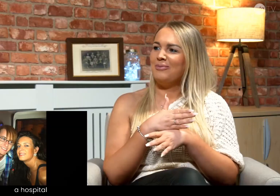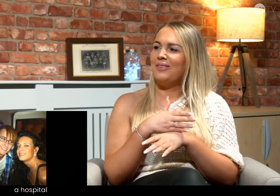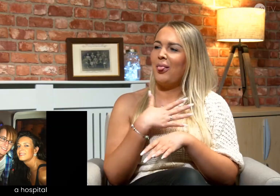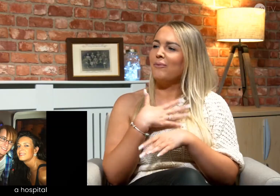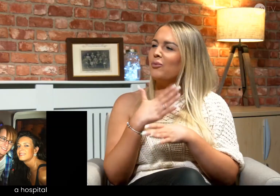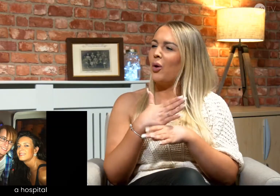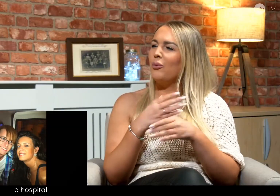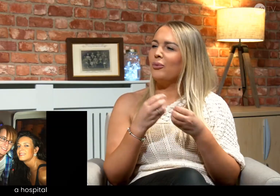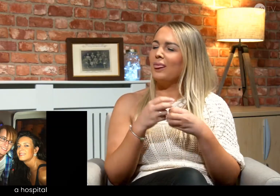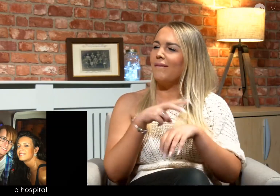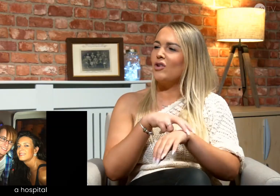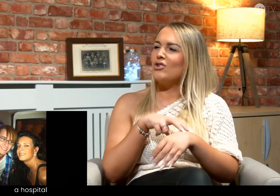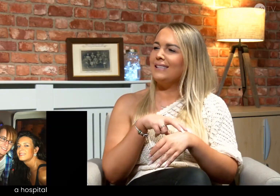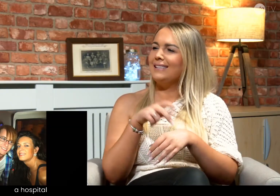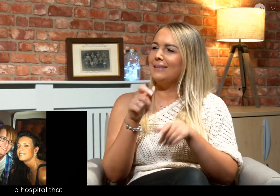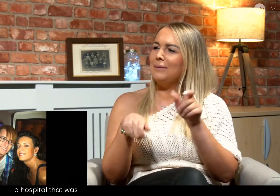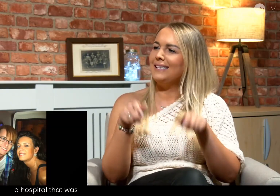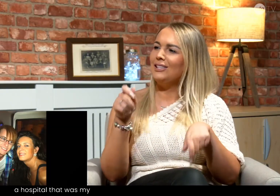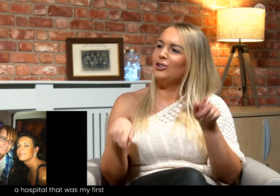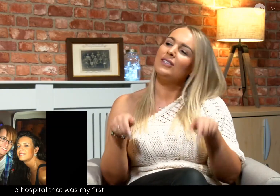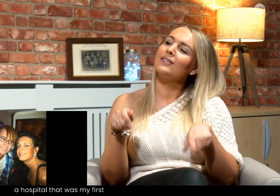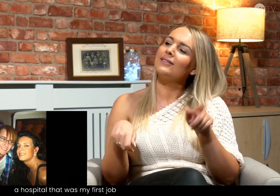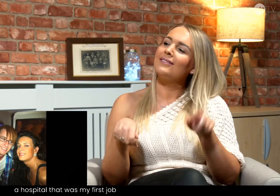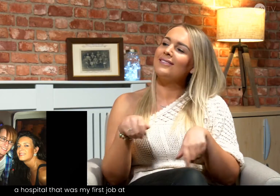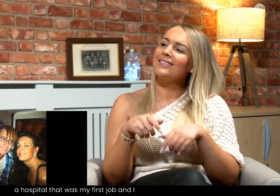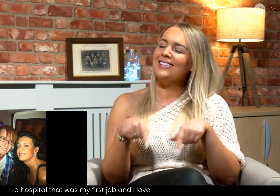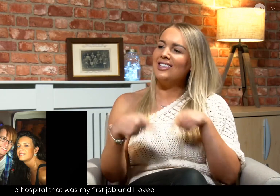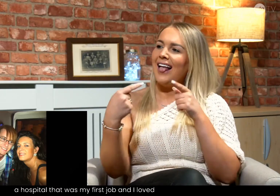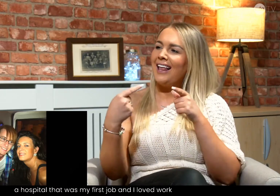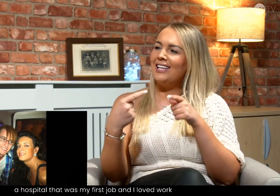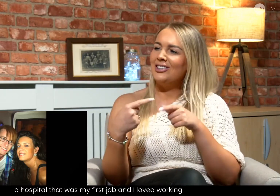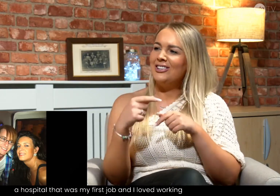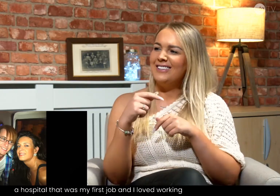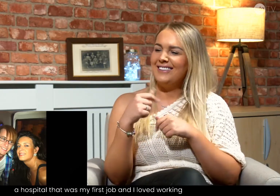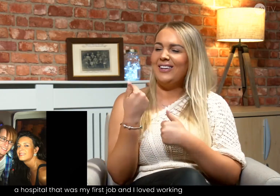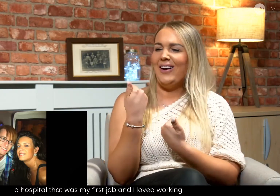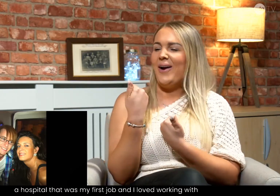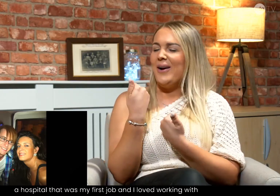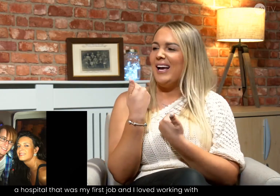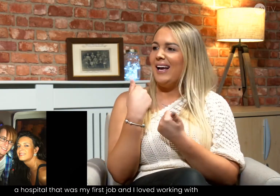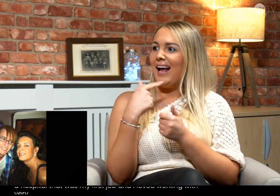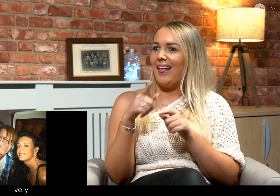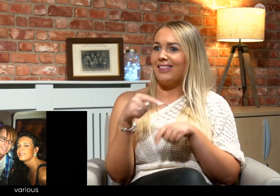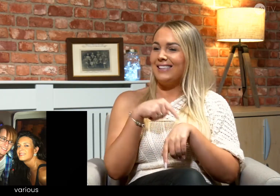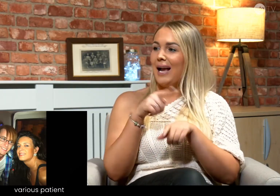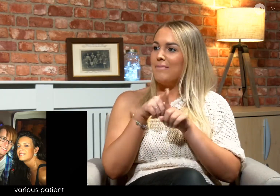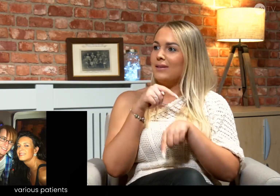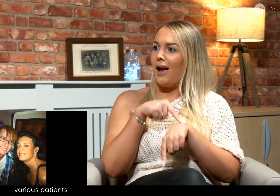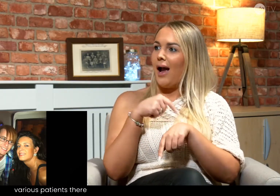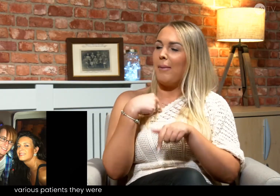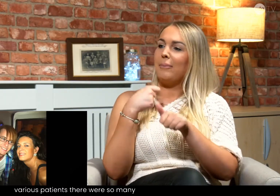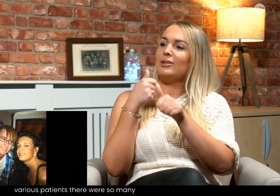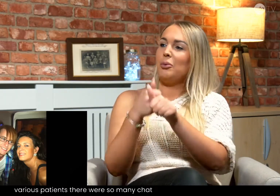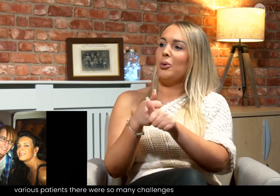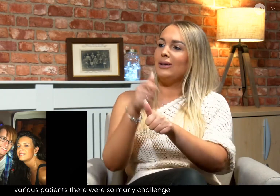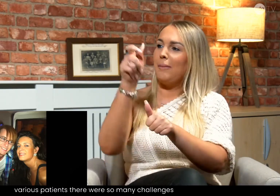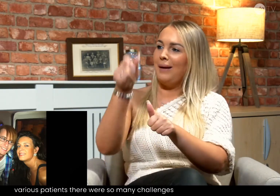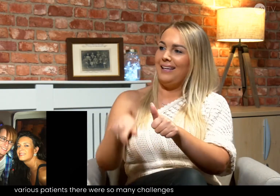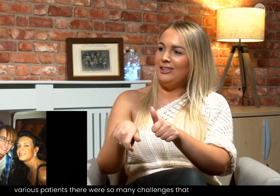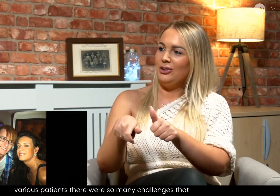That was my first job, and I loved working with various patients. There were so many challenges that went with it. And at the same time